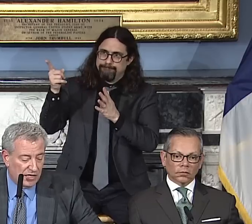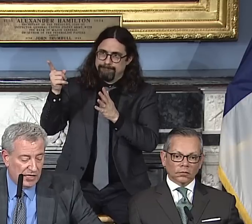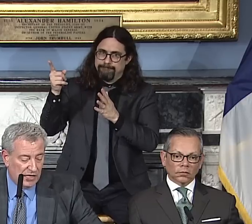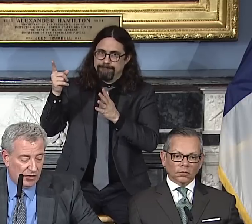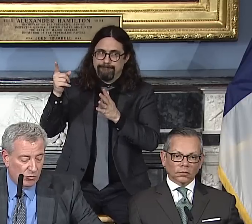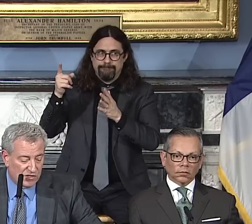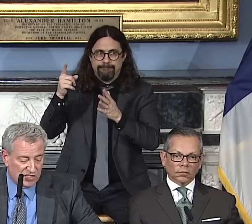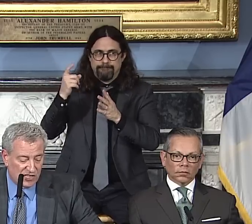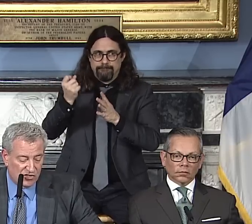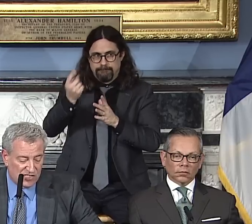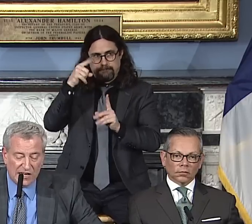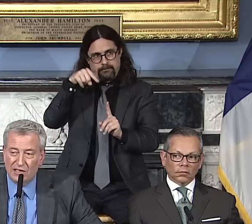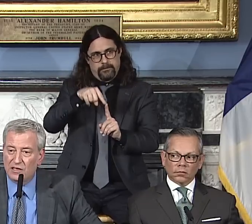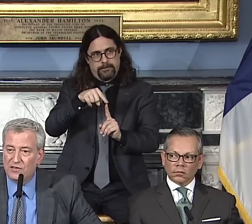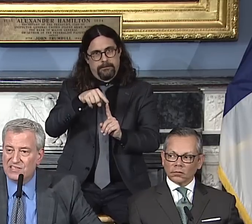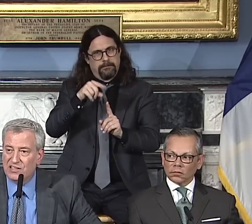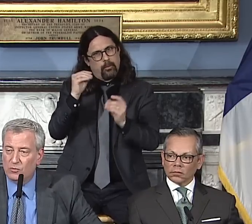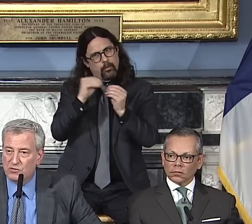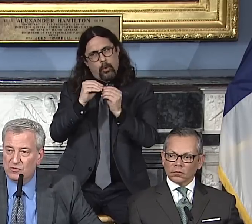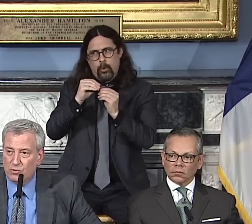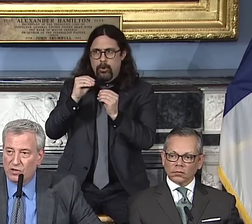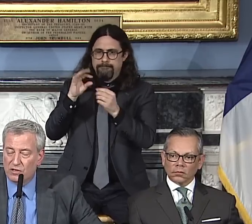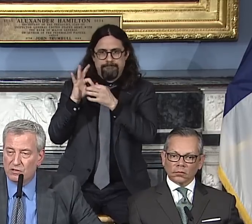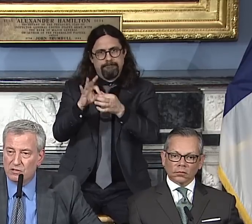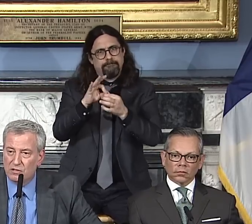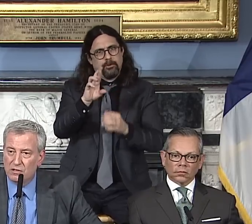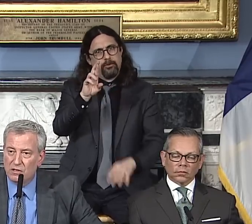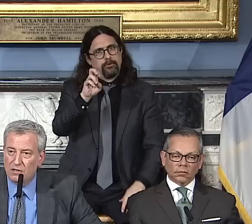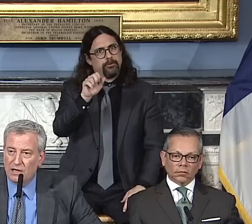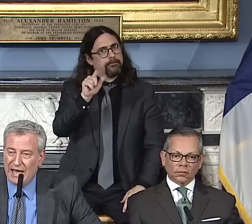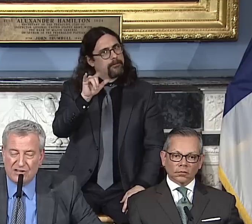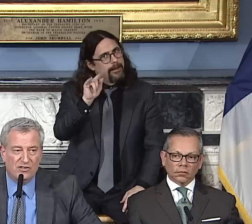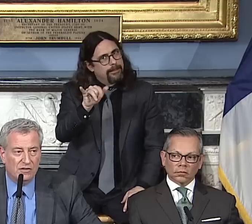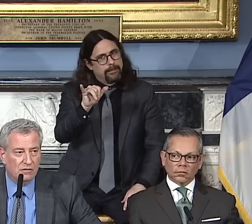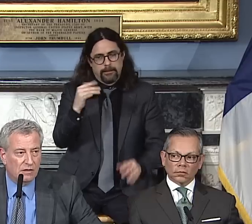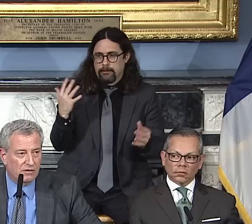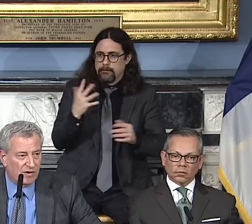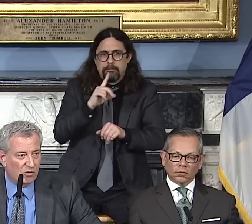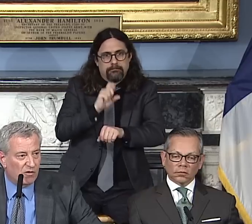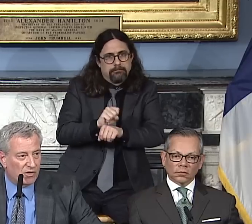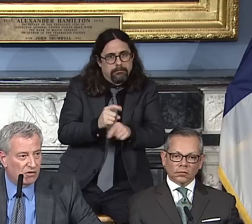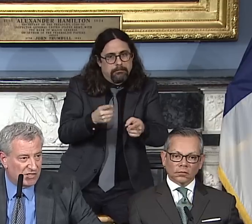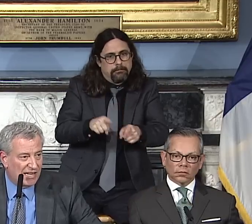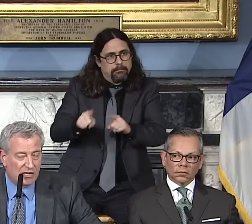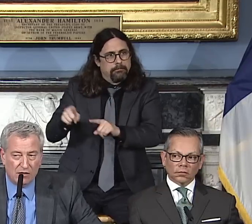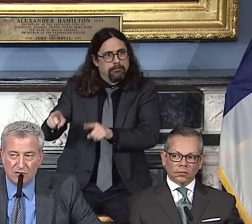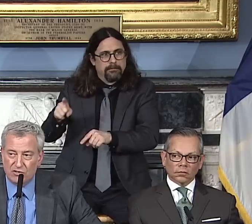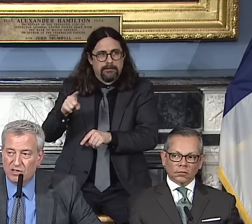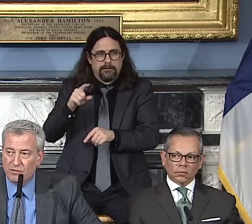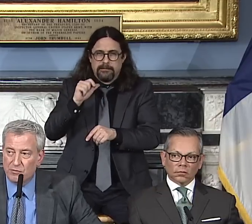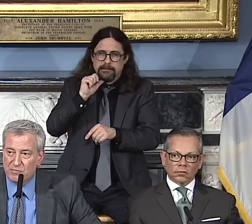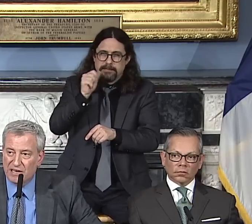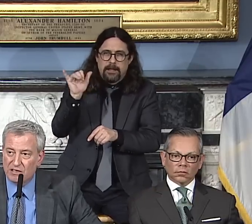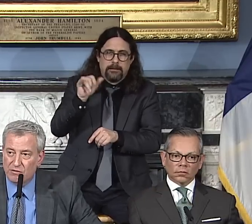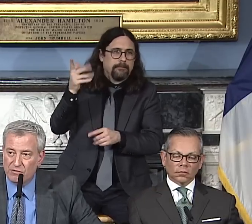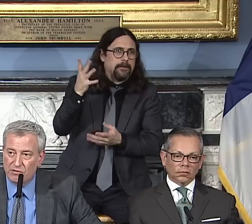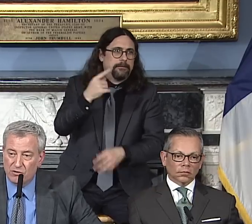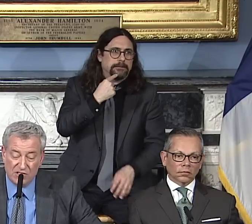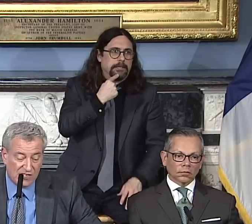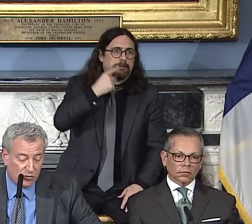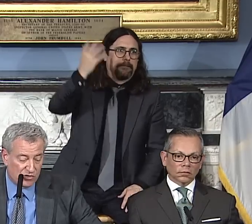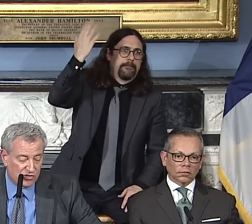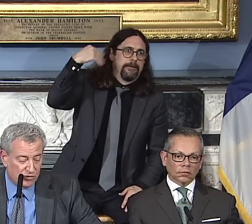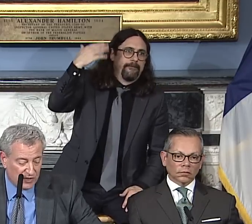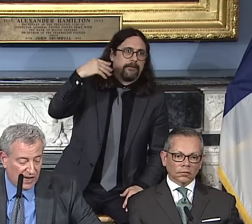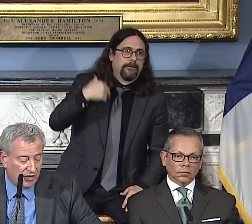But he was essentially silent on the single most important action that the federal government could take, certainly from the perspective of New